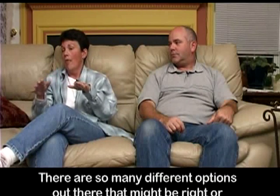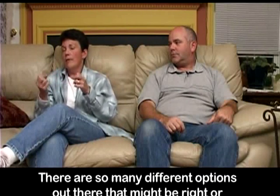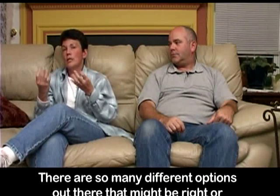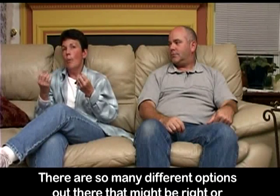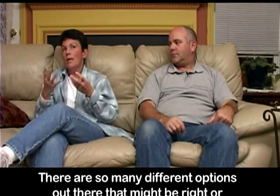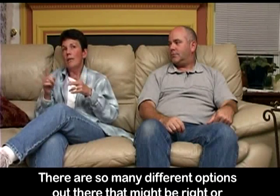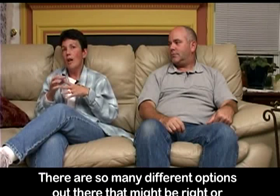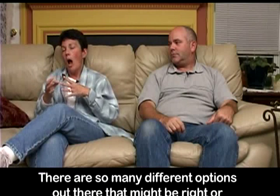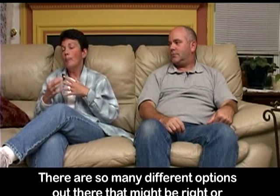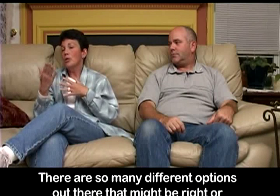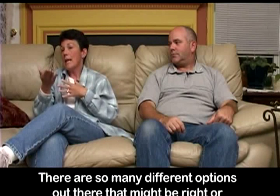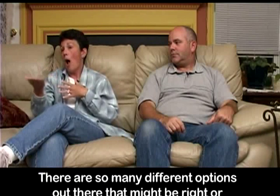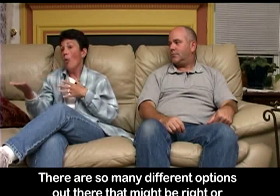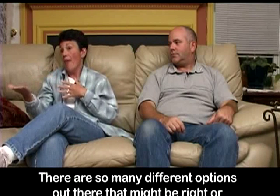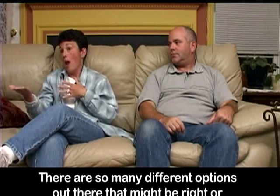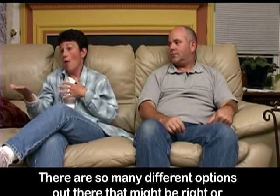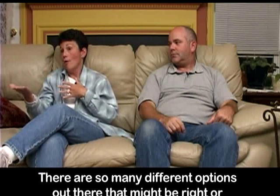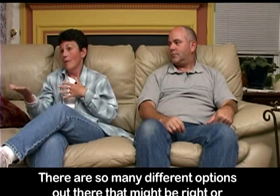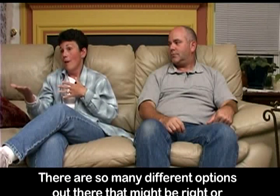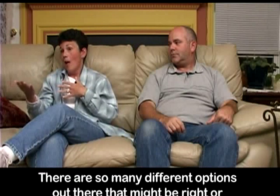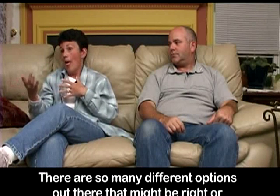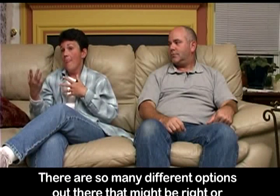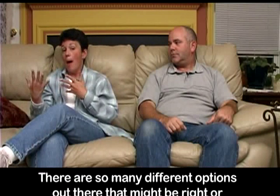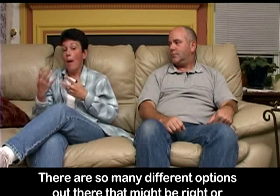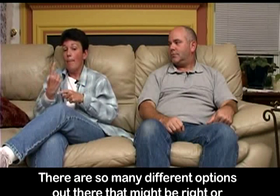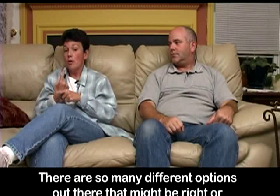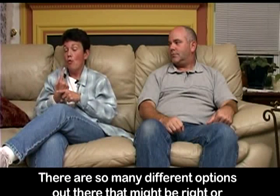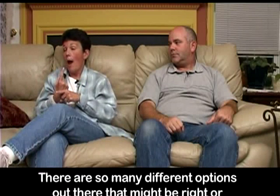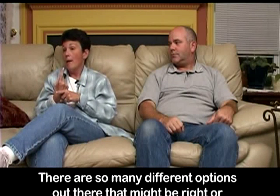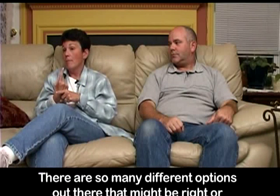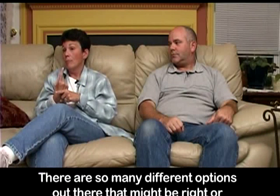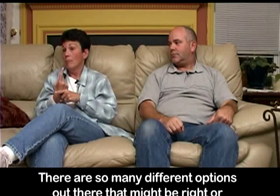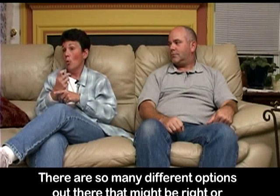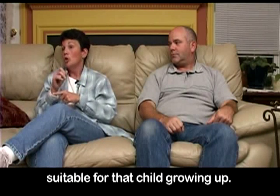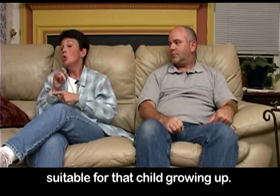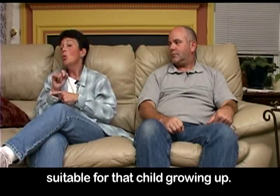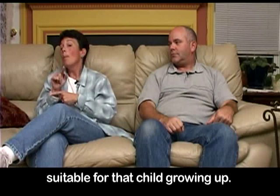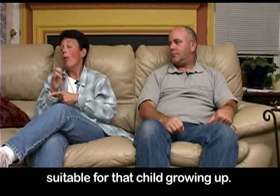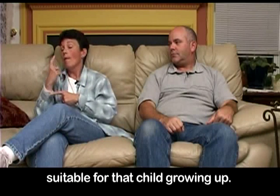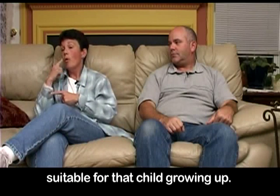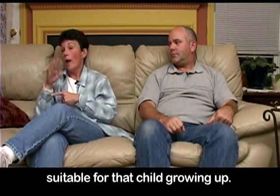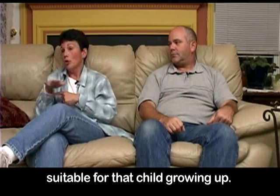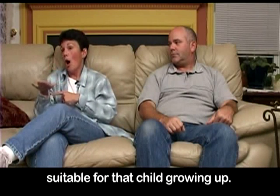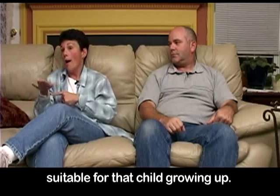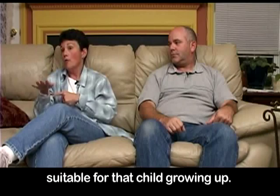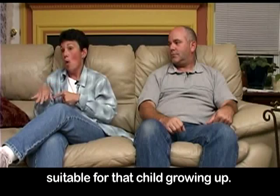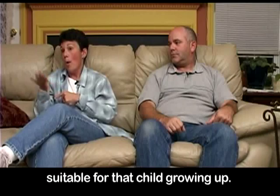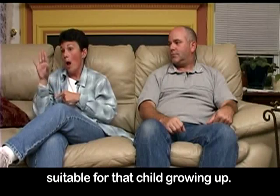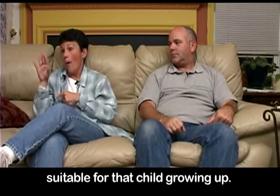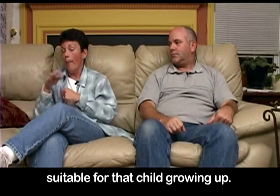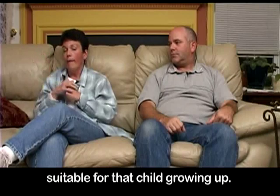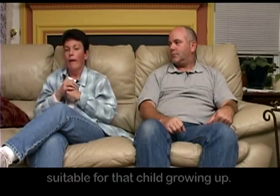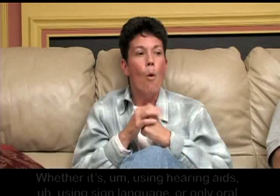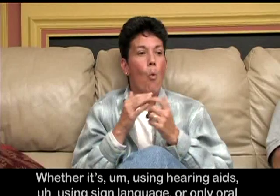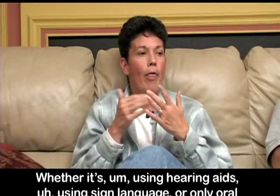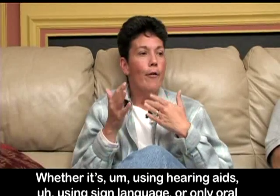There's so many different options out there that might be right or suitable for that child growing up, whether